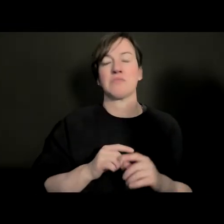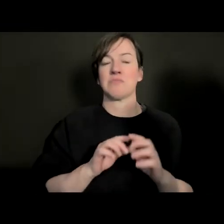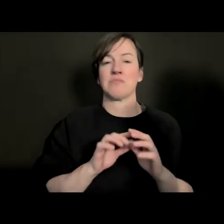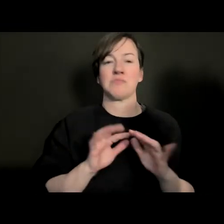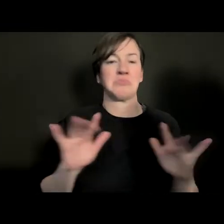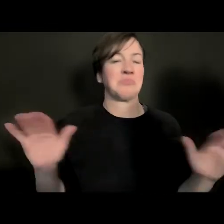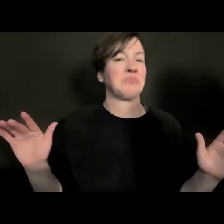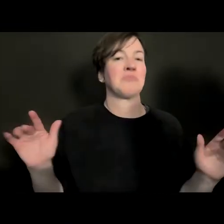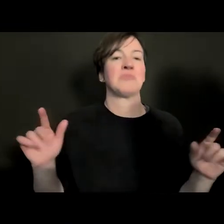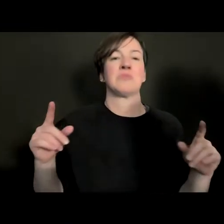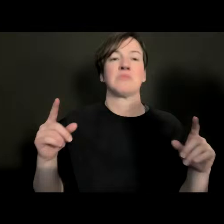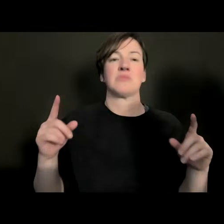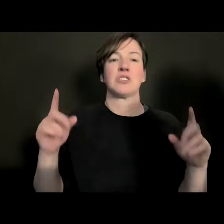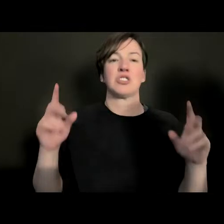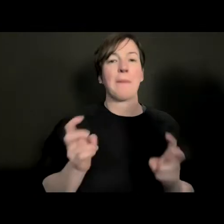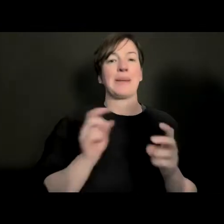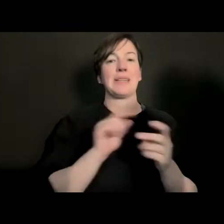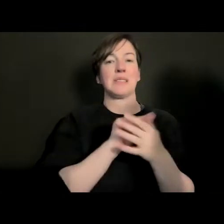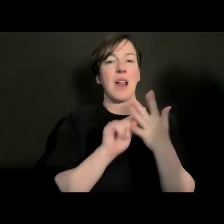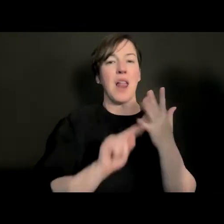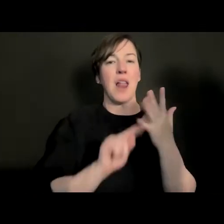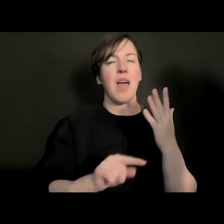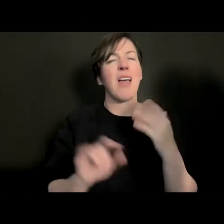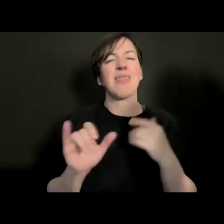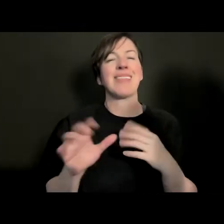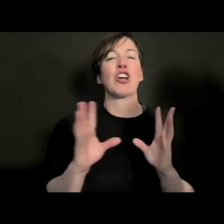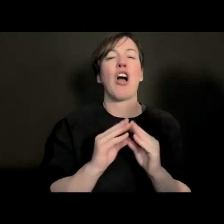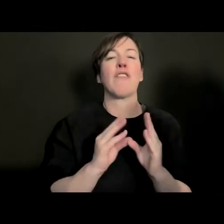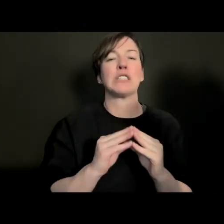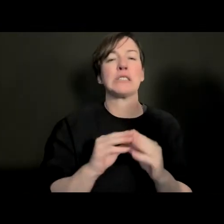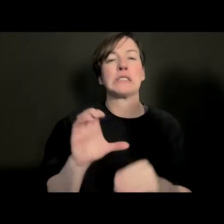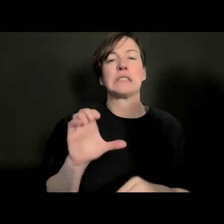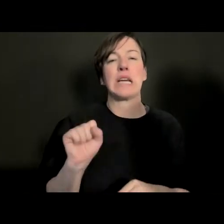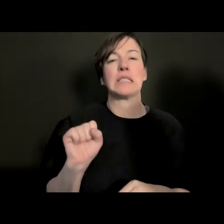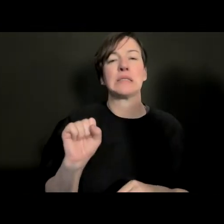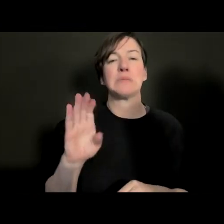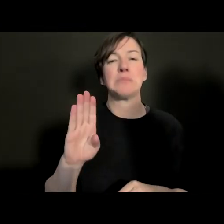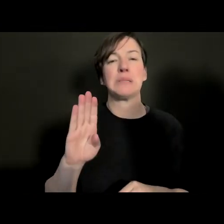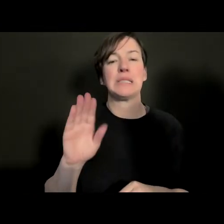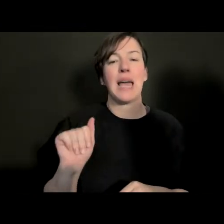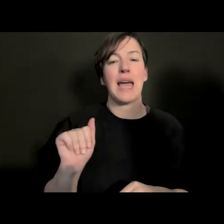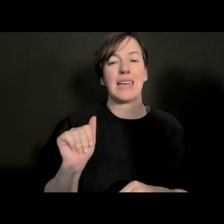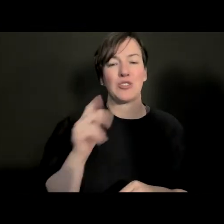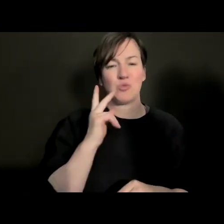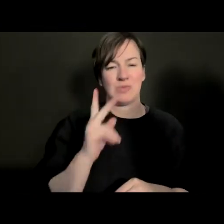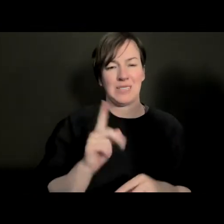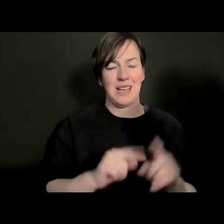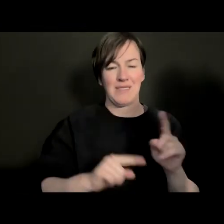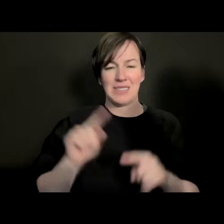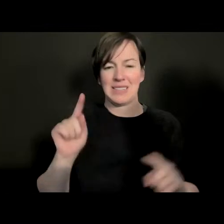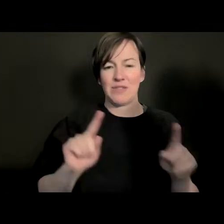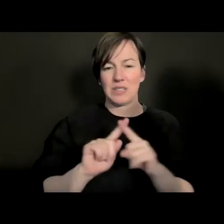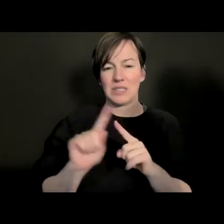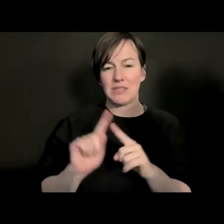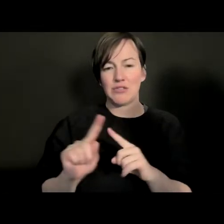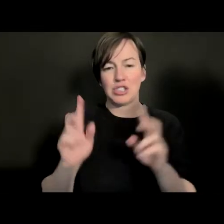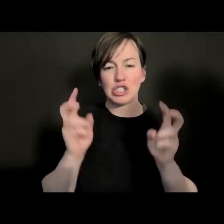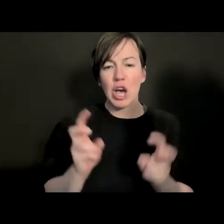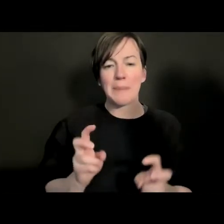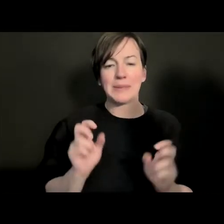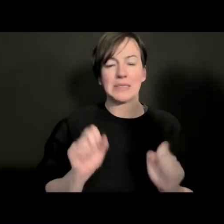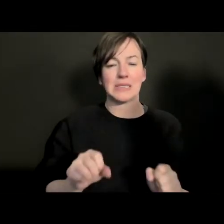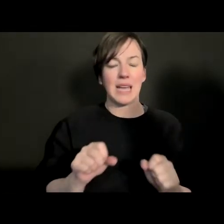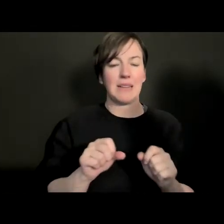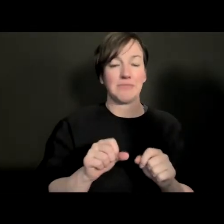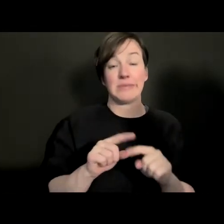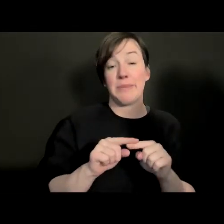topics to go to here. Like you said, it's like a conference, sort of like our CSBA AEC. We have various topics we can go depending